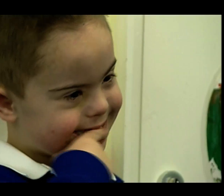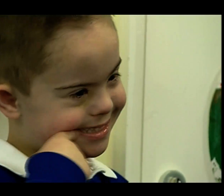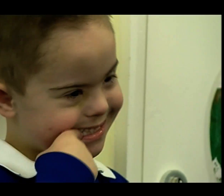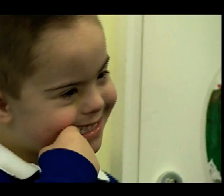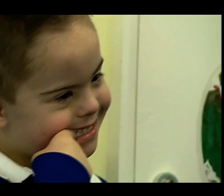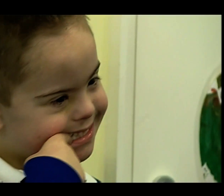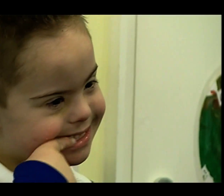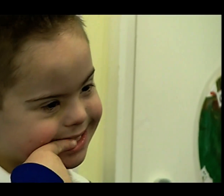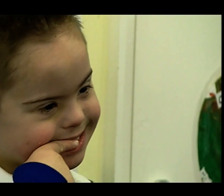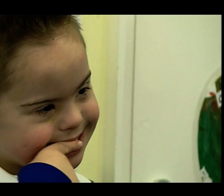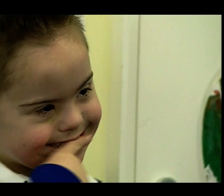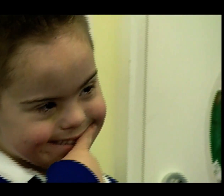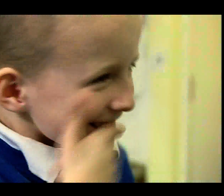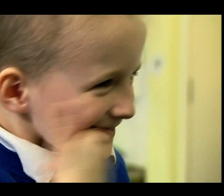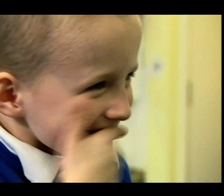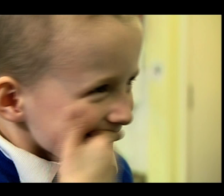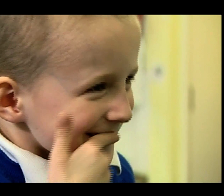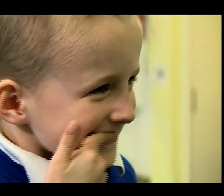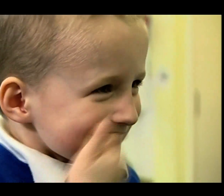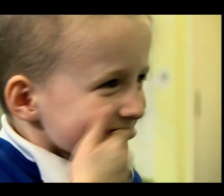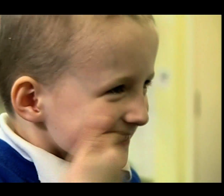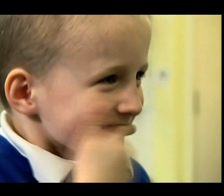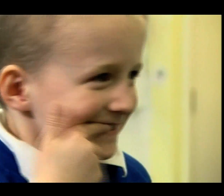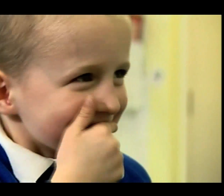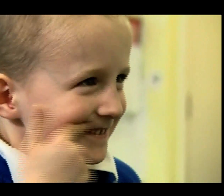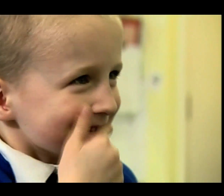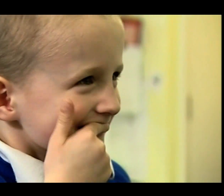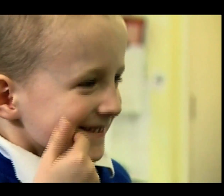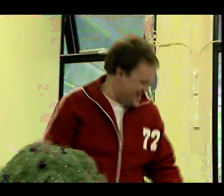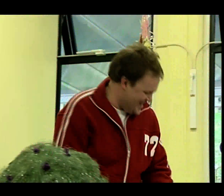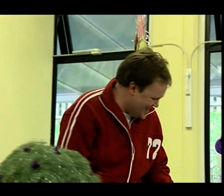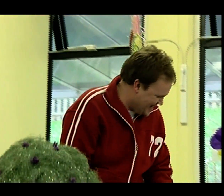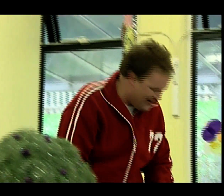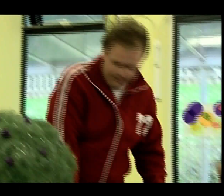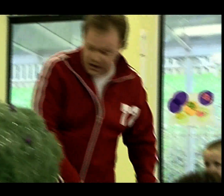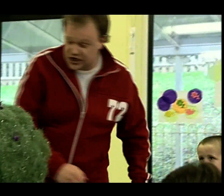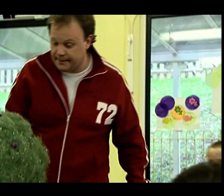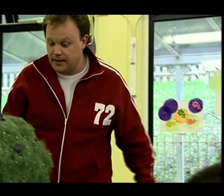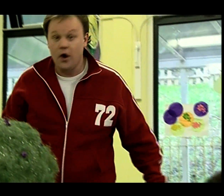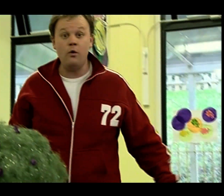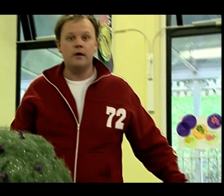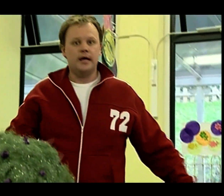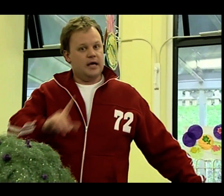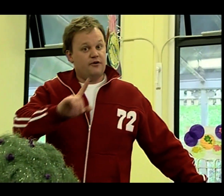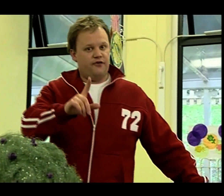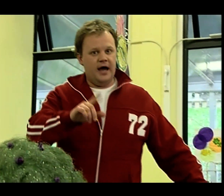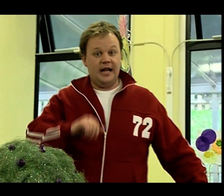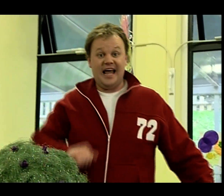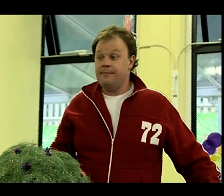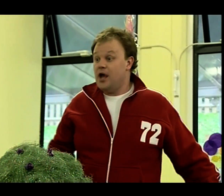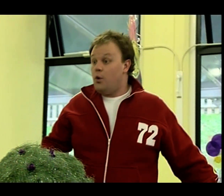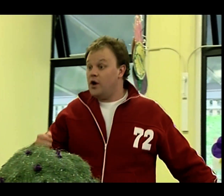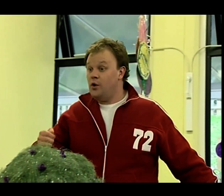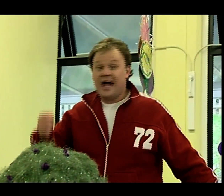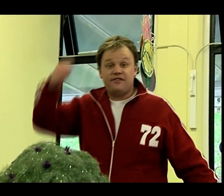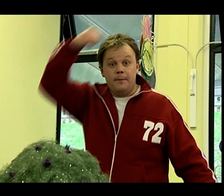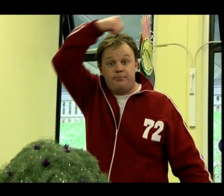way we brush our teeth on a cold and frosty morning. Great brushing. Oh, finally, we all have to brush